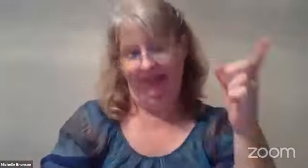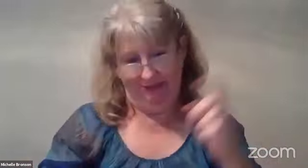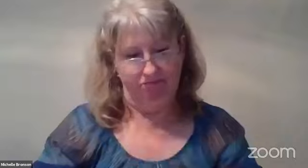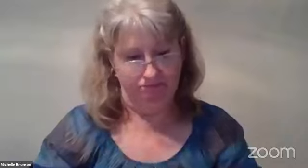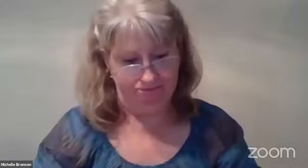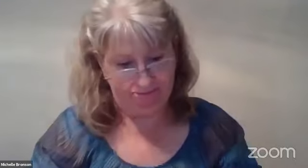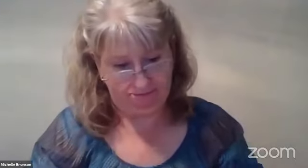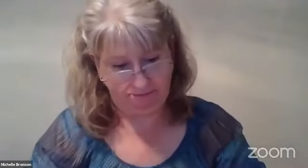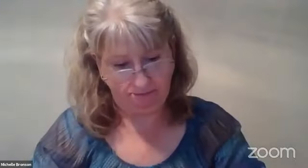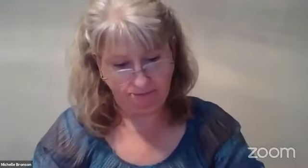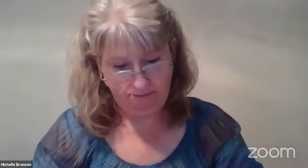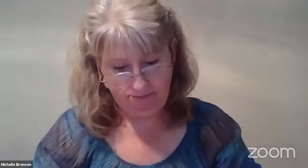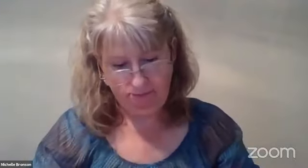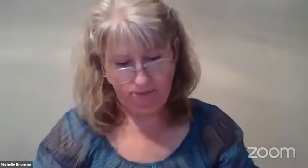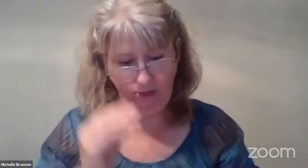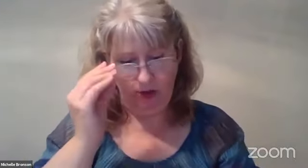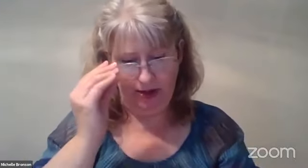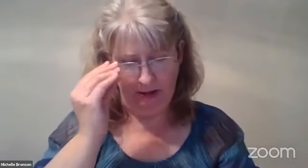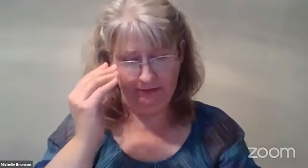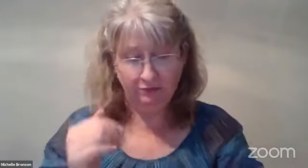done thank yous through the Deaf Bee as well.